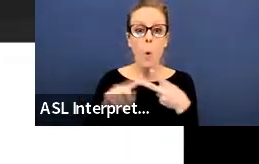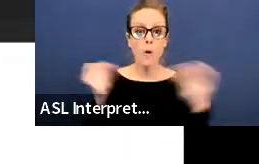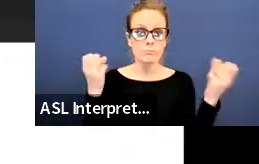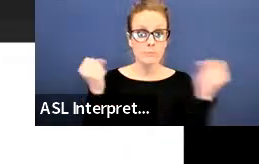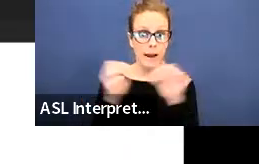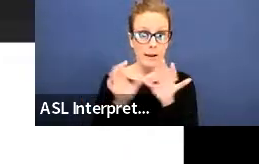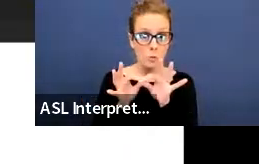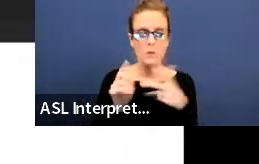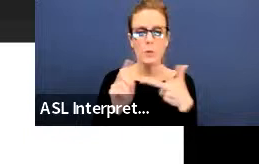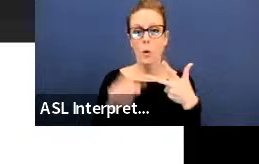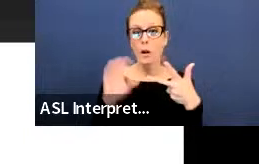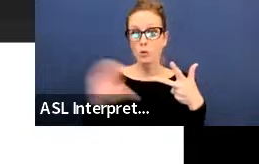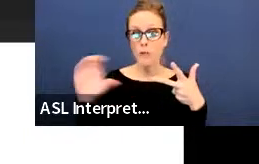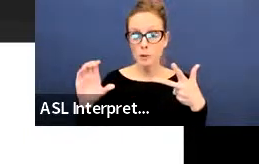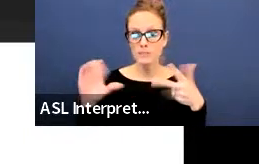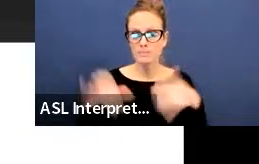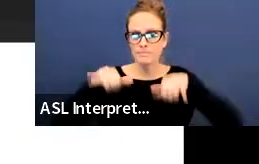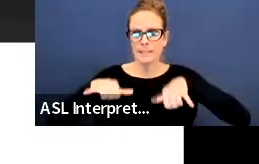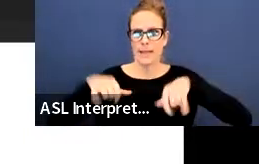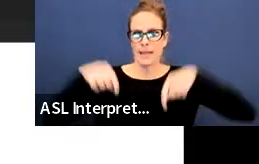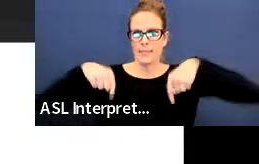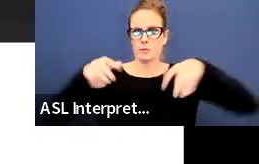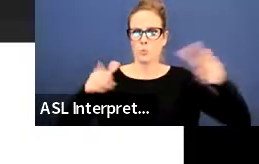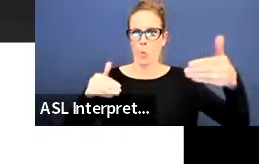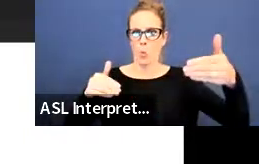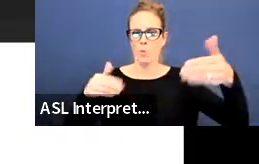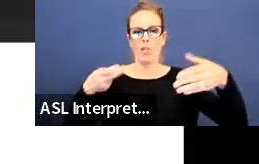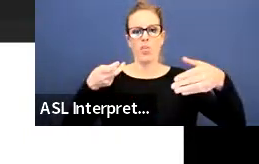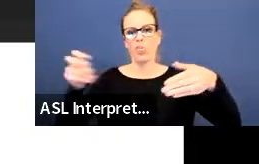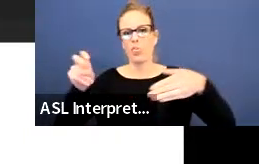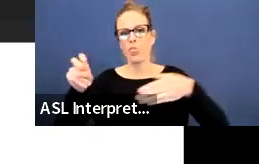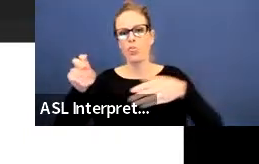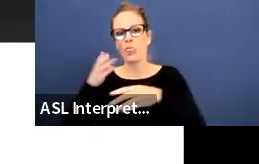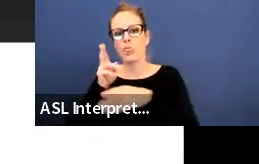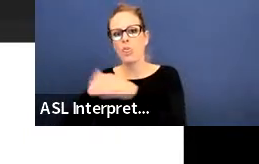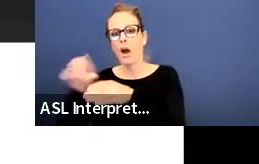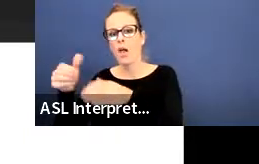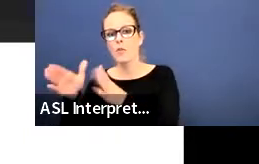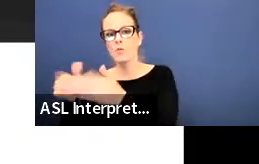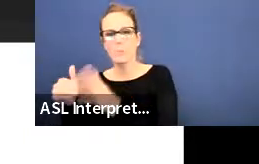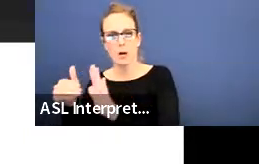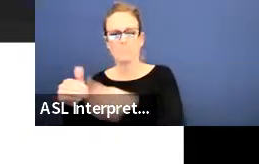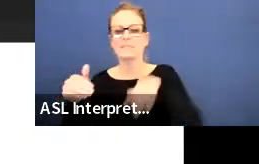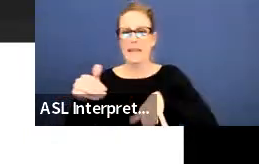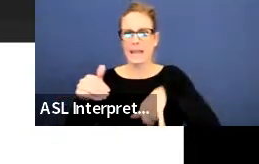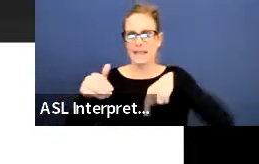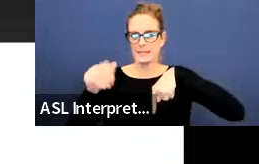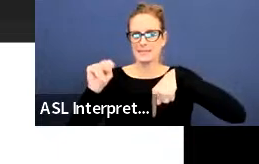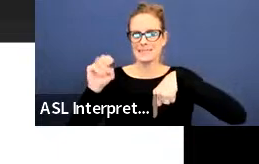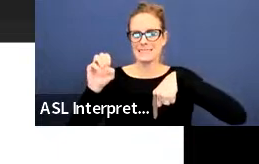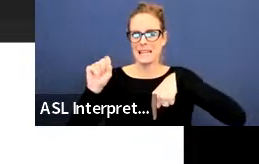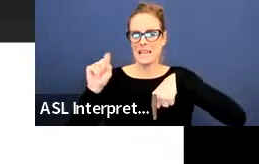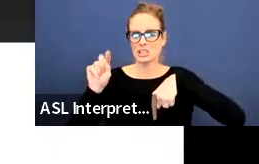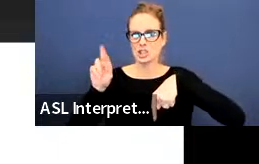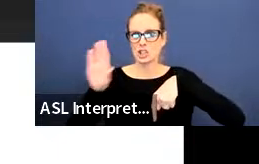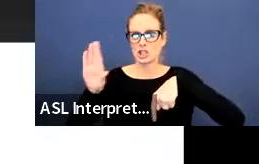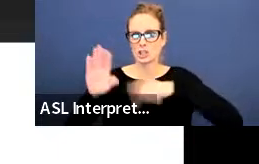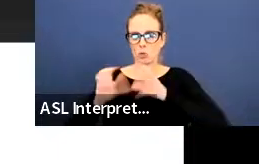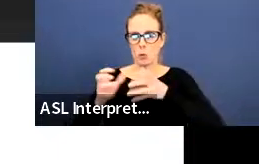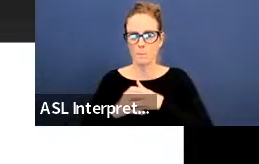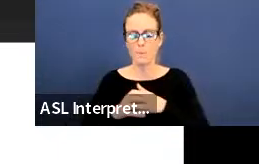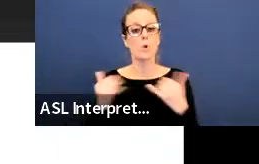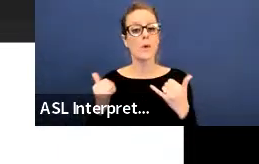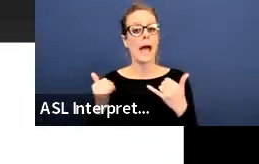language or closed captioning, please just stay in the main room here with Nestor's group. So I will open the